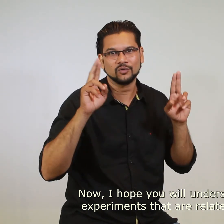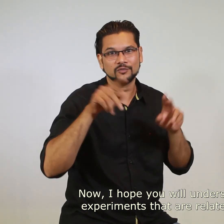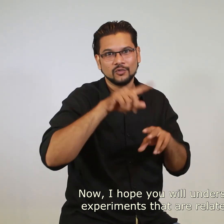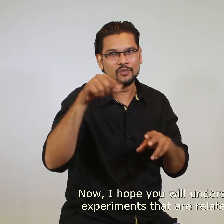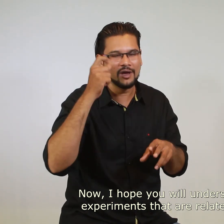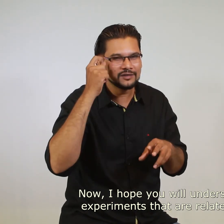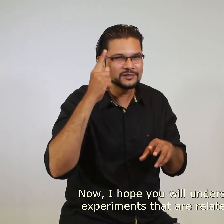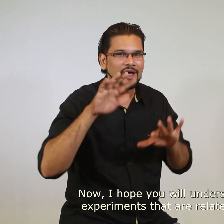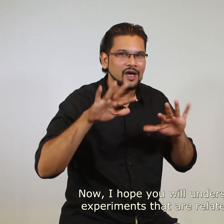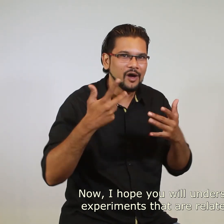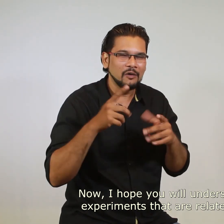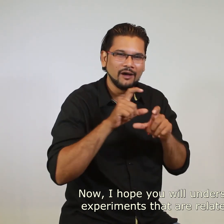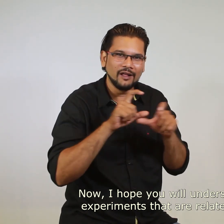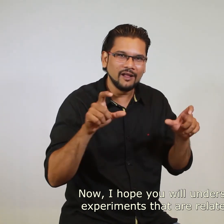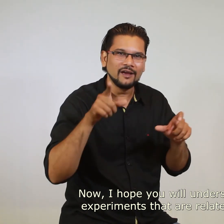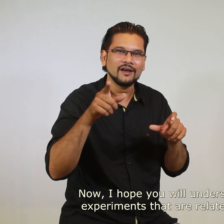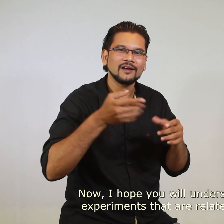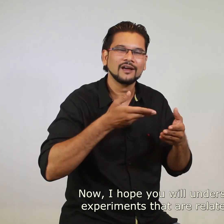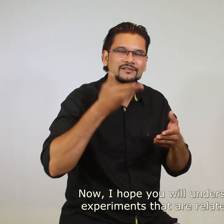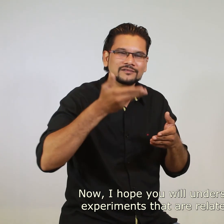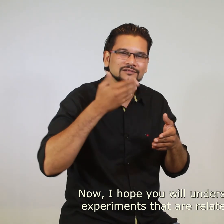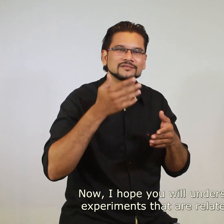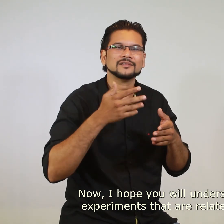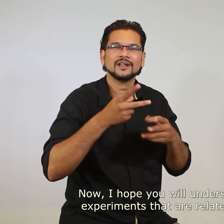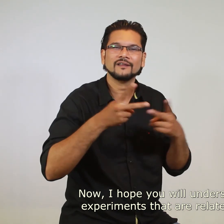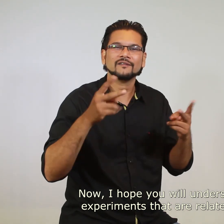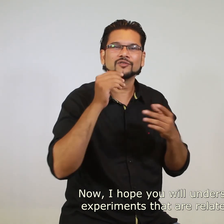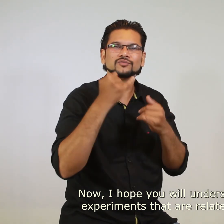Now, I hope that you will understand all the experiments that